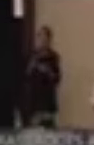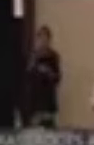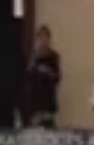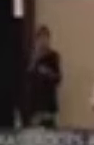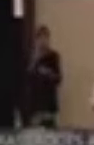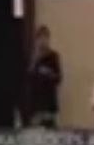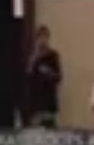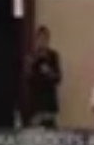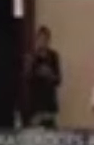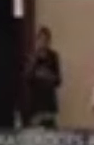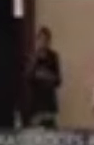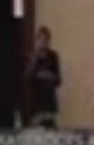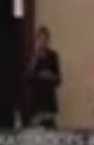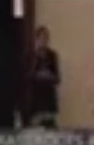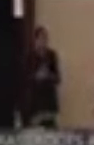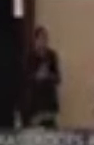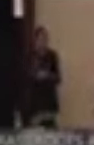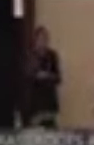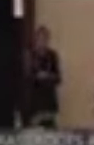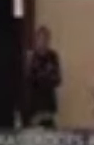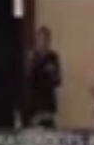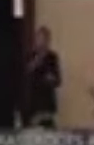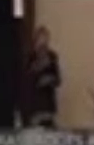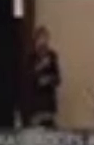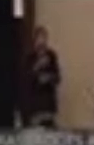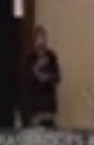of Taxes